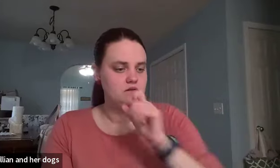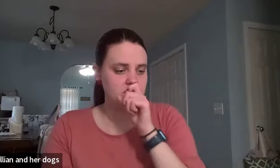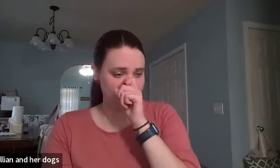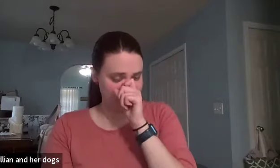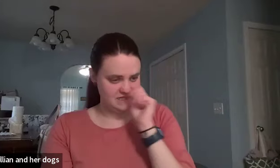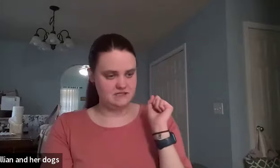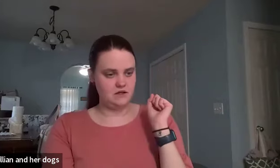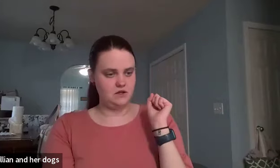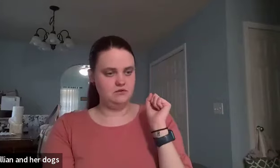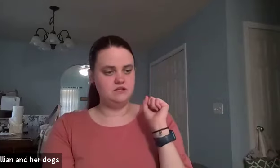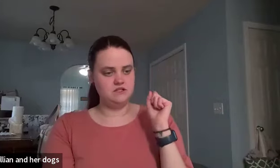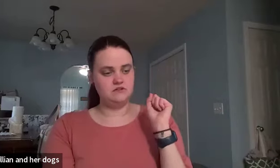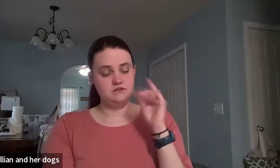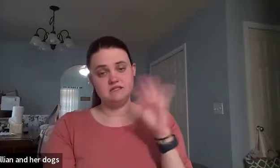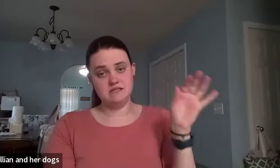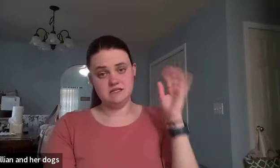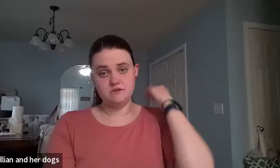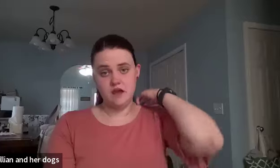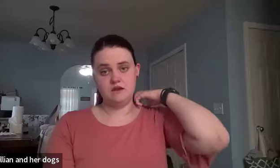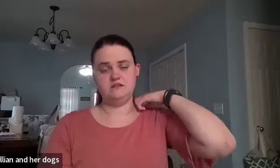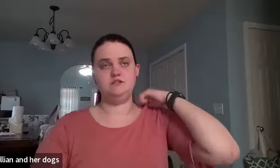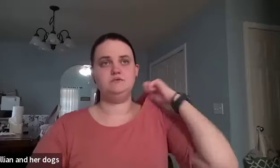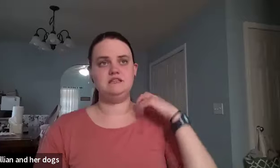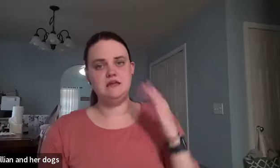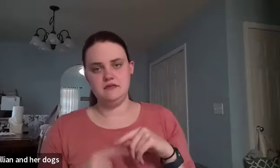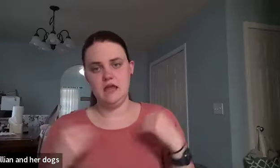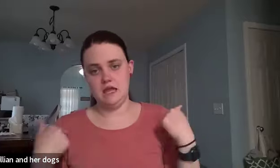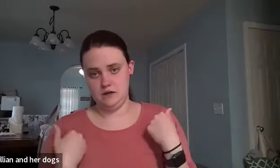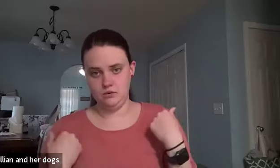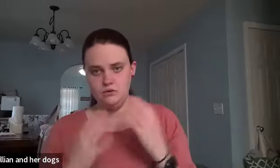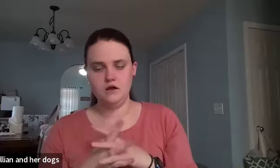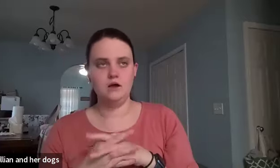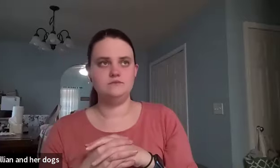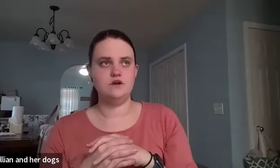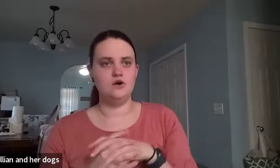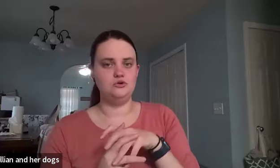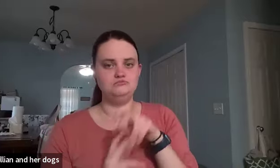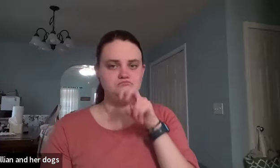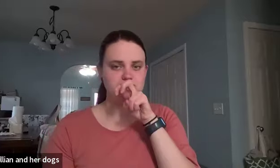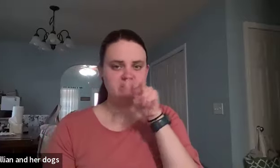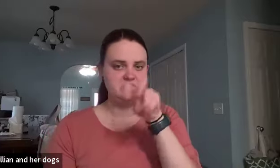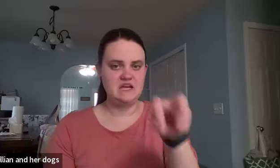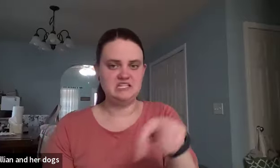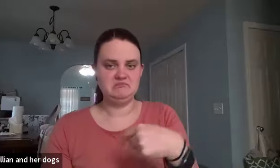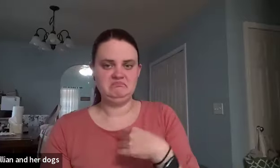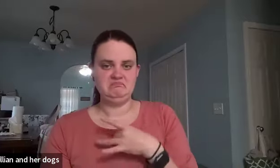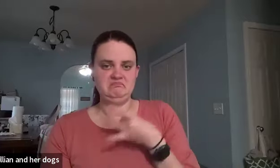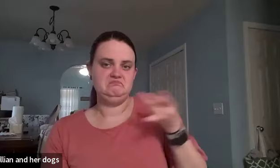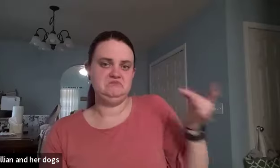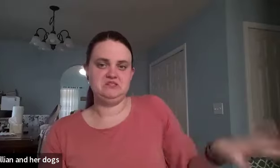So the sentence you can do, so the sentencing with that is you would say the animal. So snakes